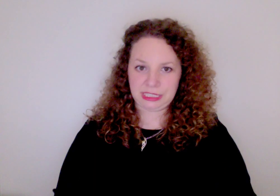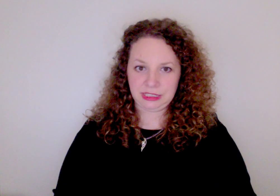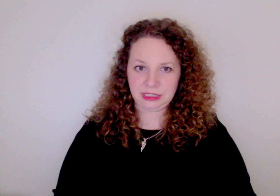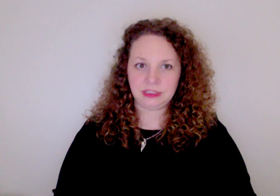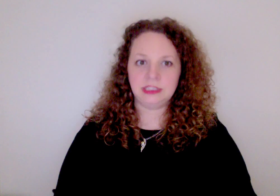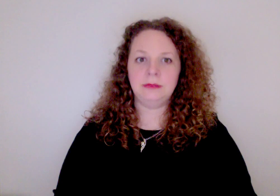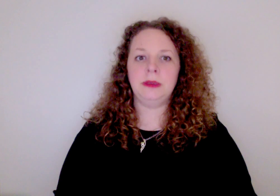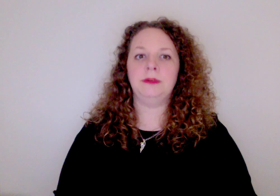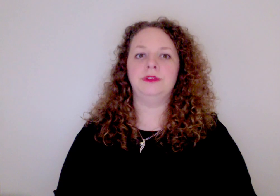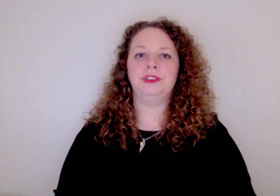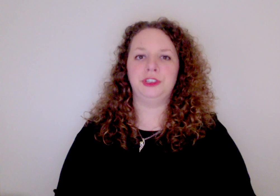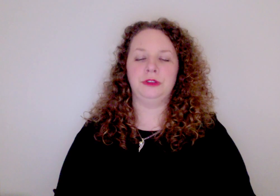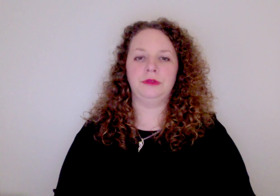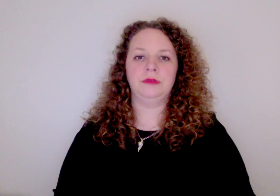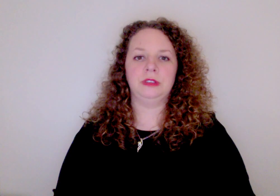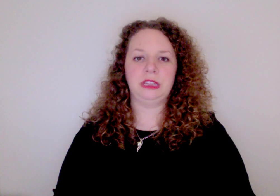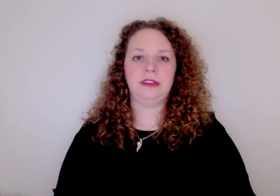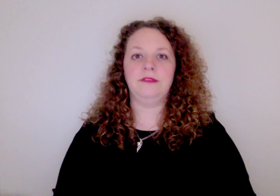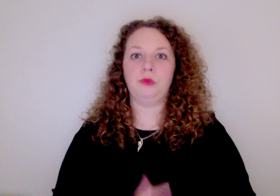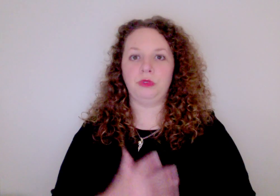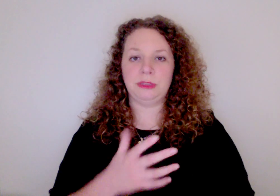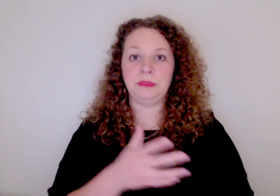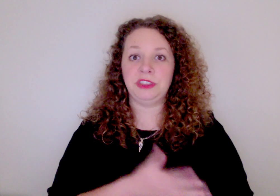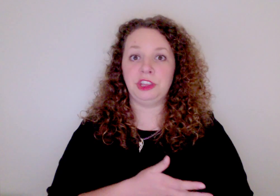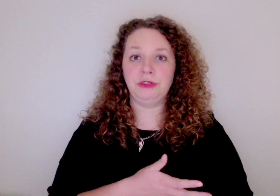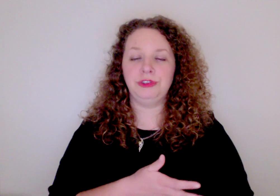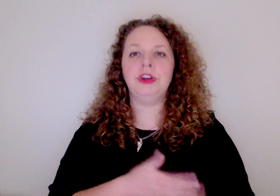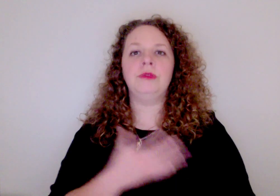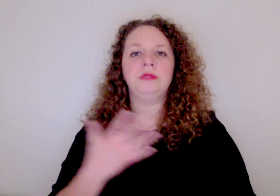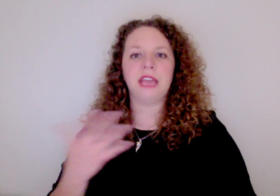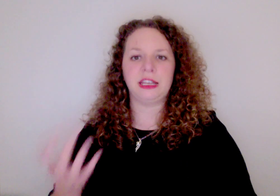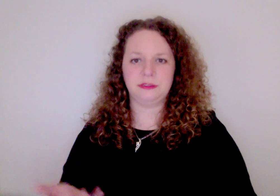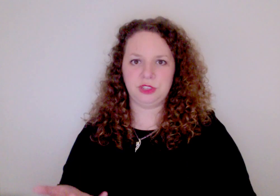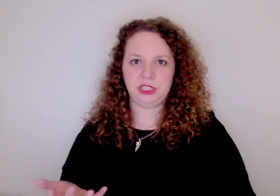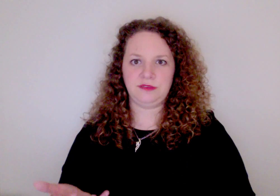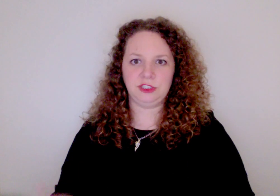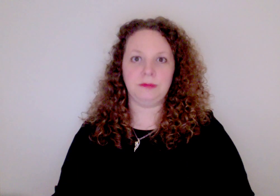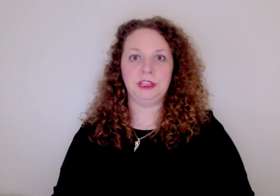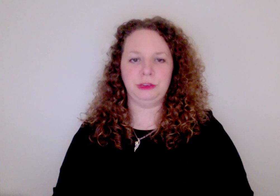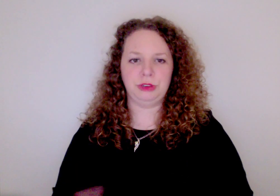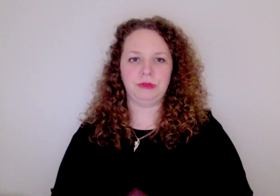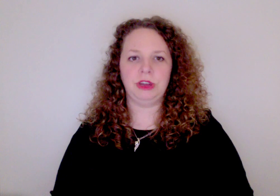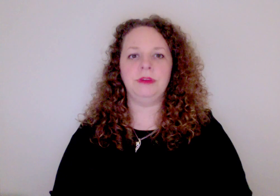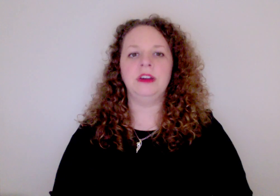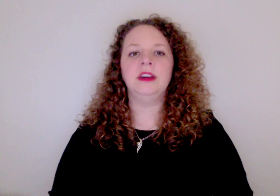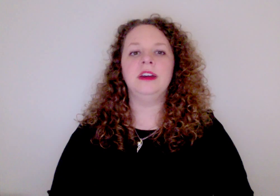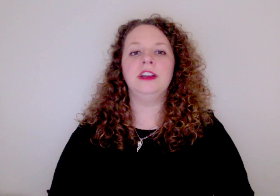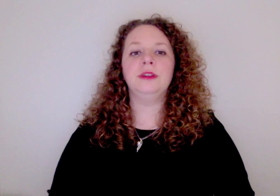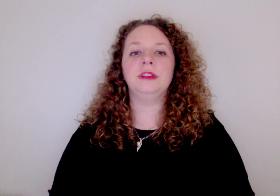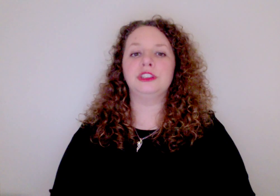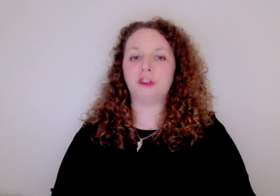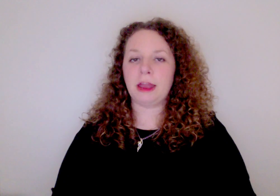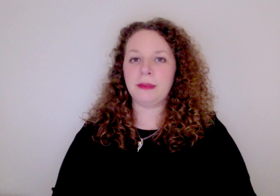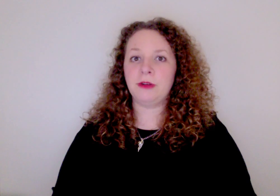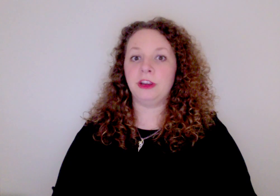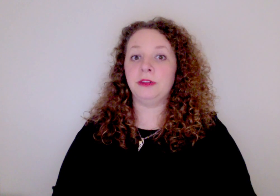opposites to be able to give something that you do know to ask for the sign for something you don't know. You can describe it, or you can